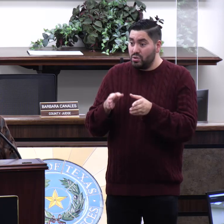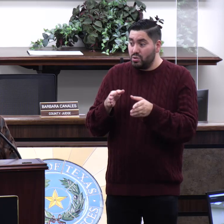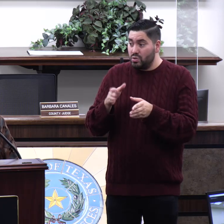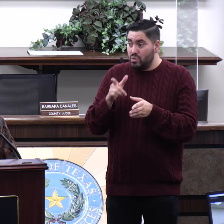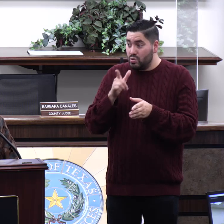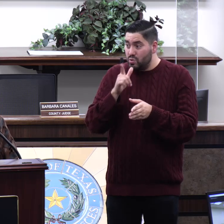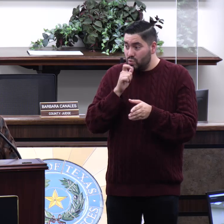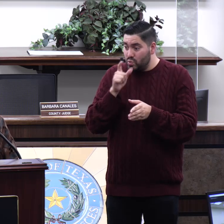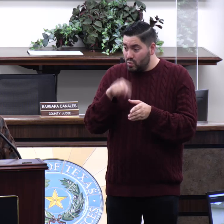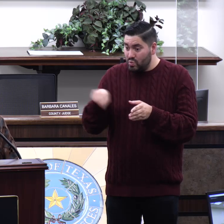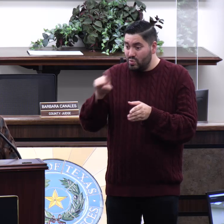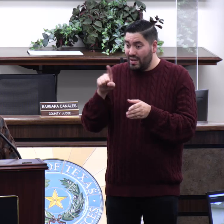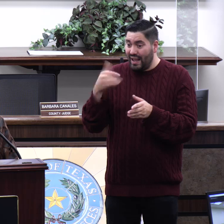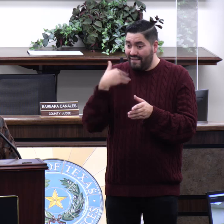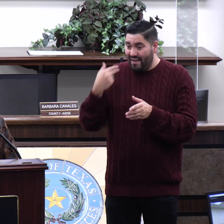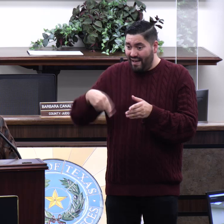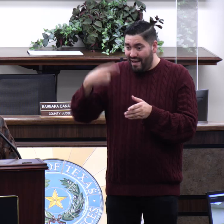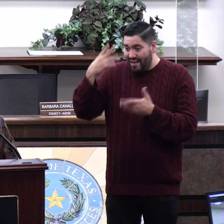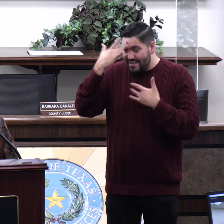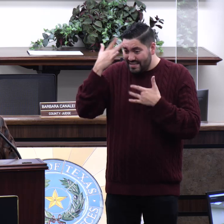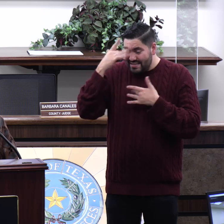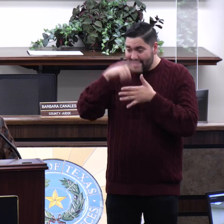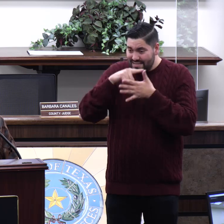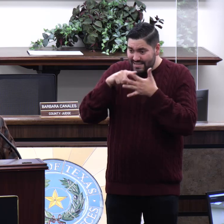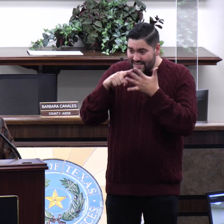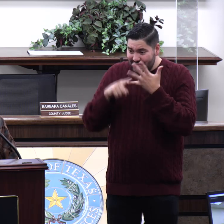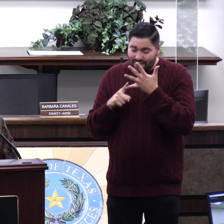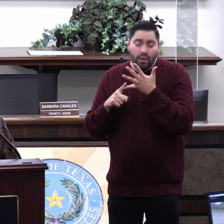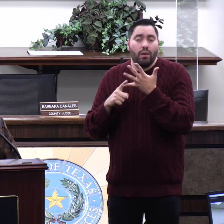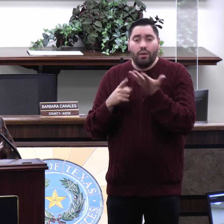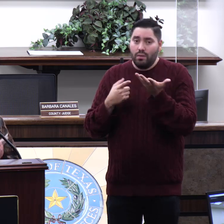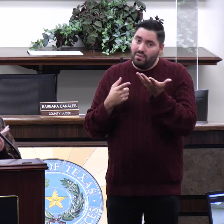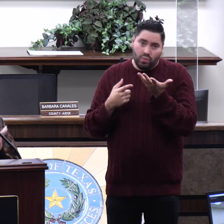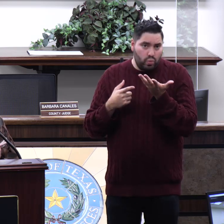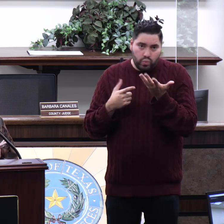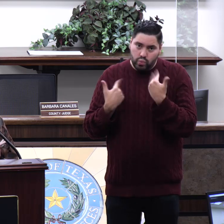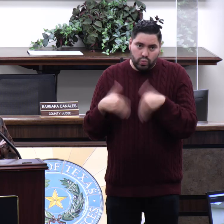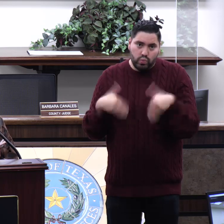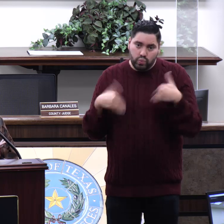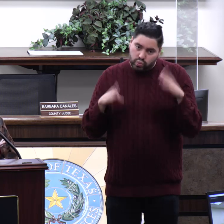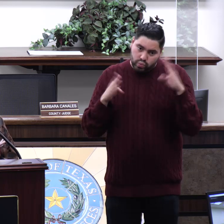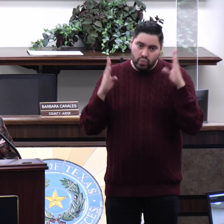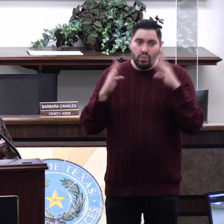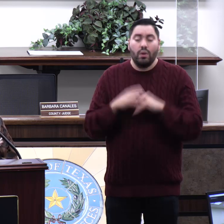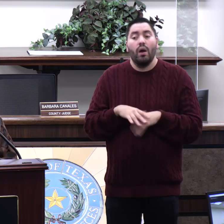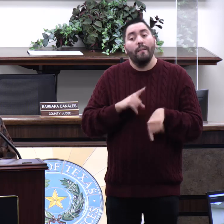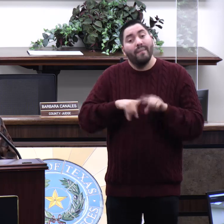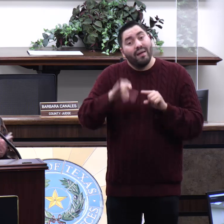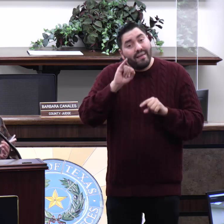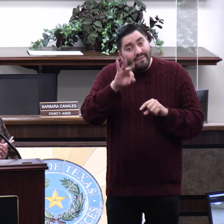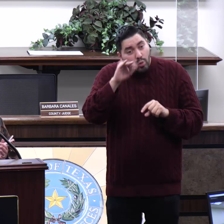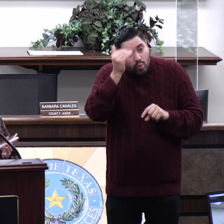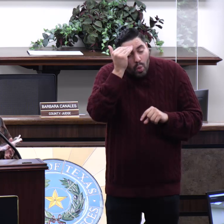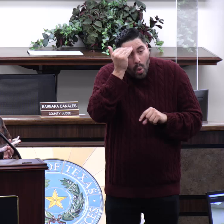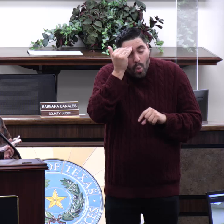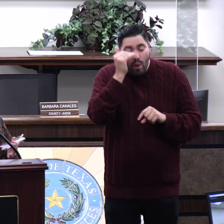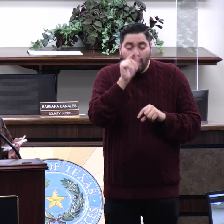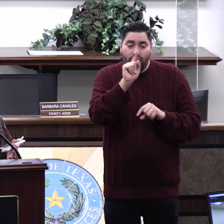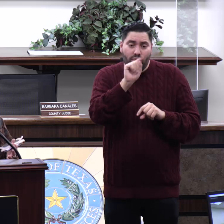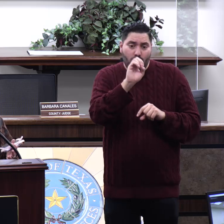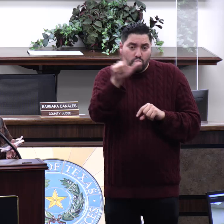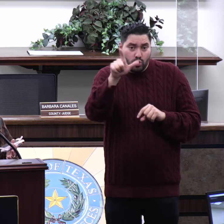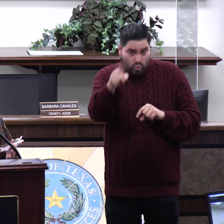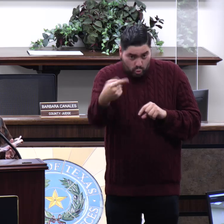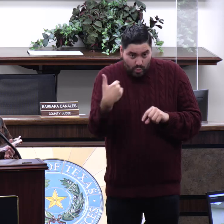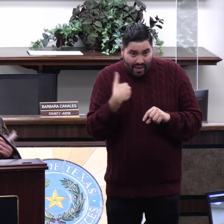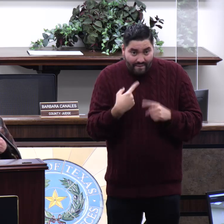high comorbidity rate, it spells trouble. But when you know that the tools that you have